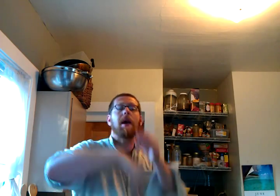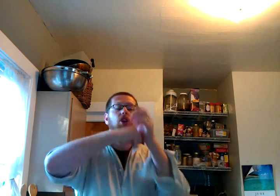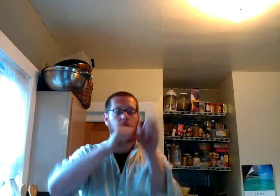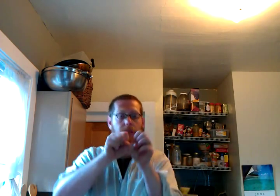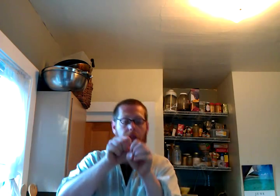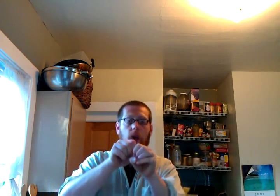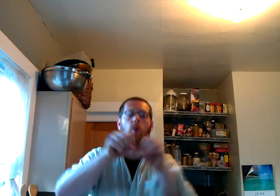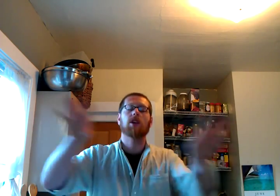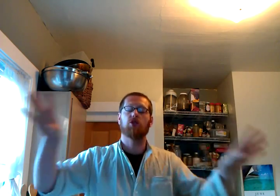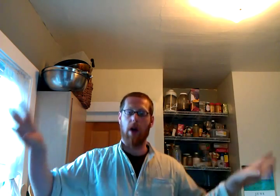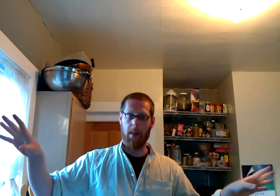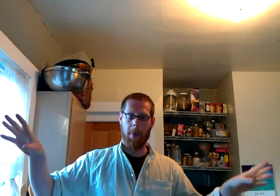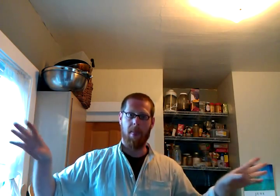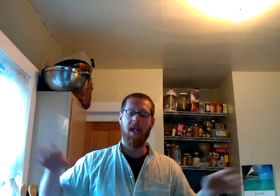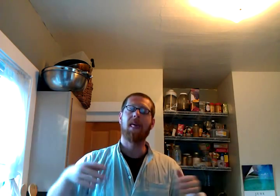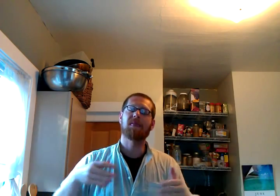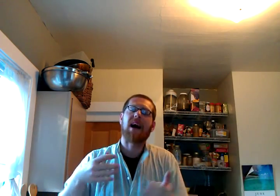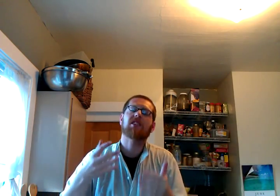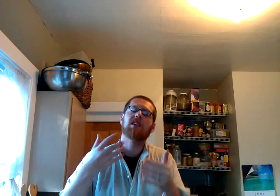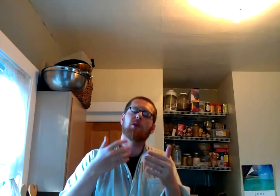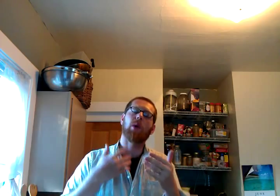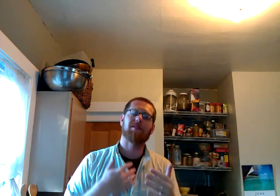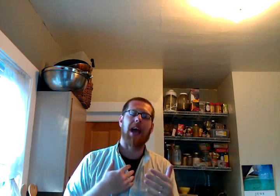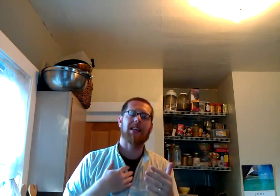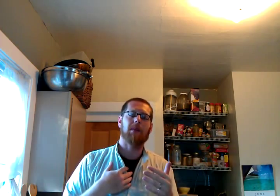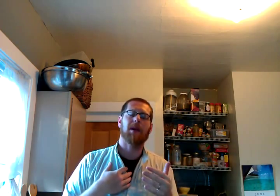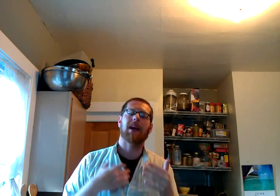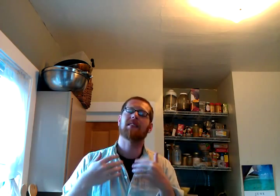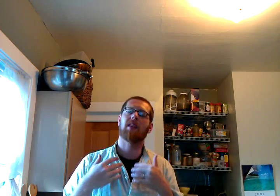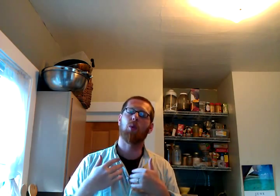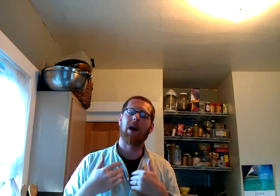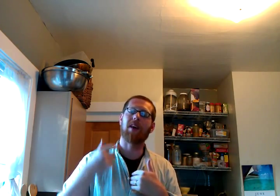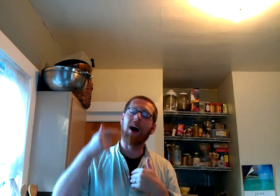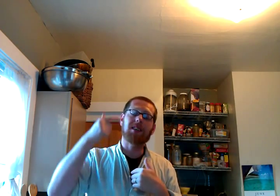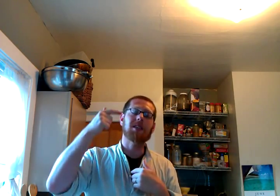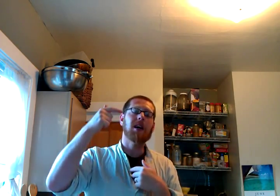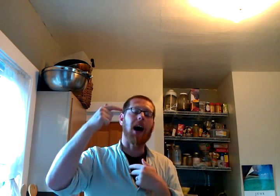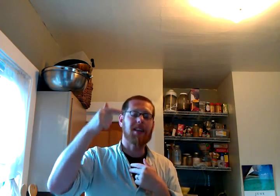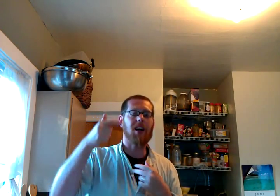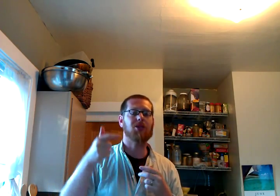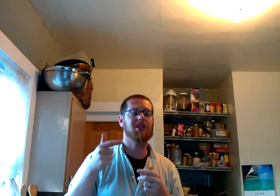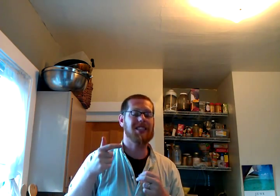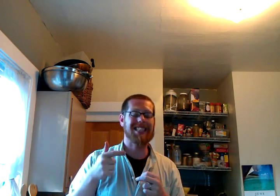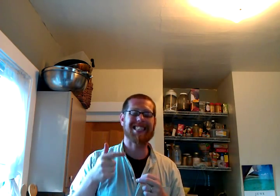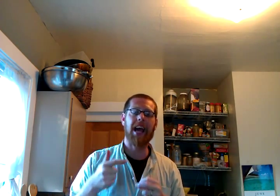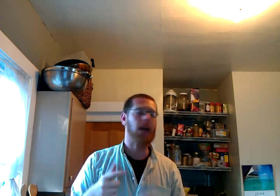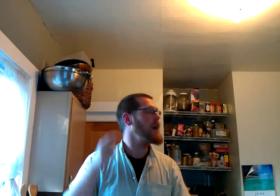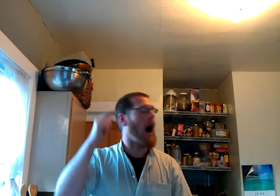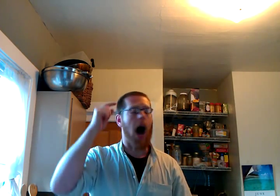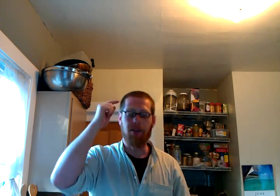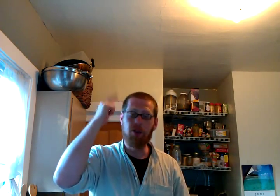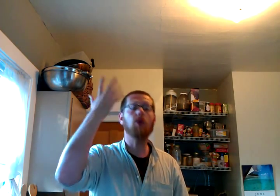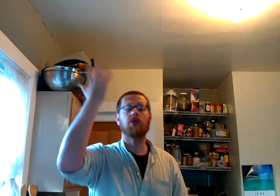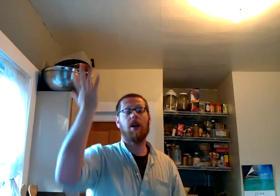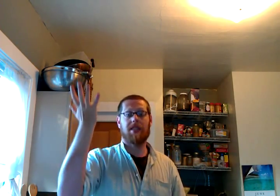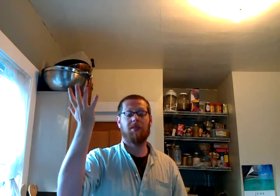sure that the thing works right. That's another way of gatekeeping. It's another way of us idolatrously saying, I don't trust